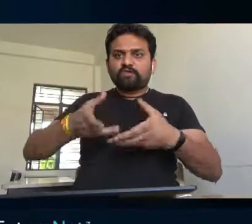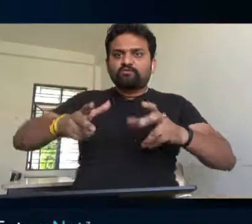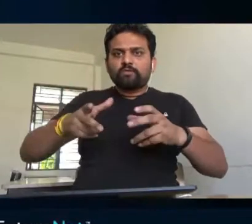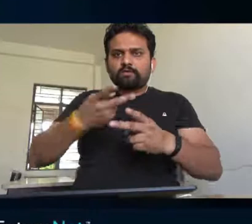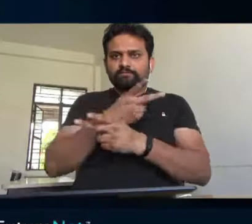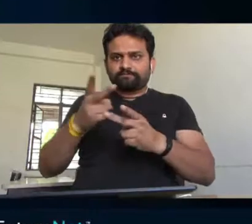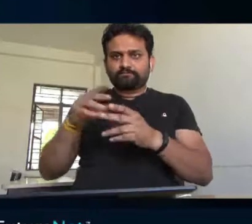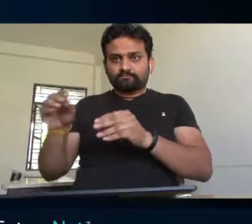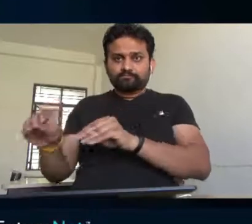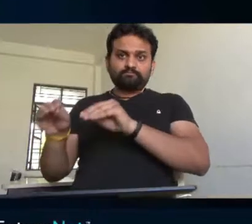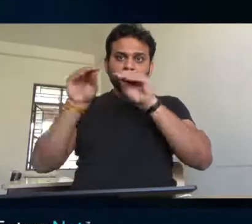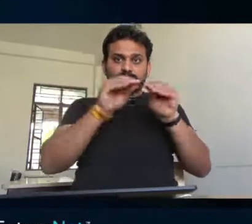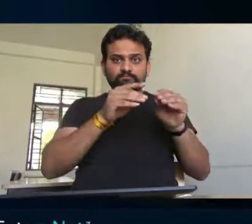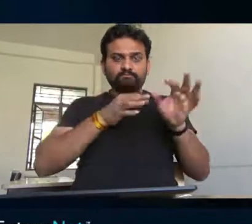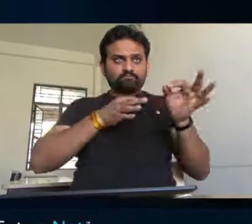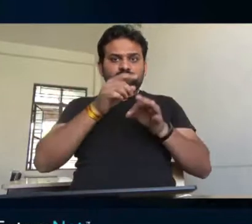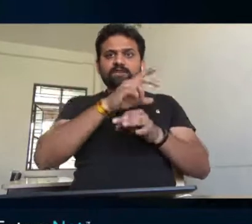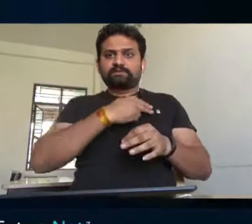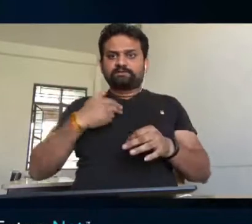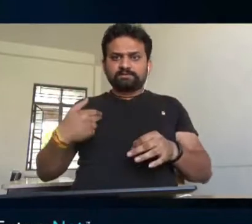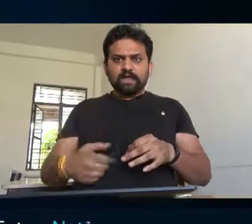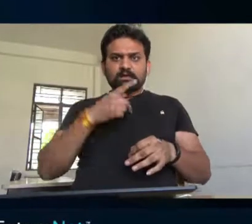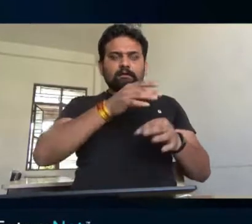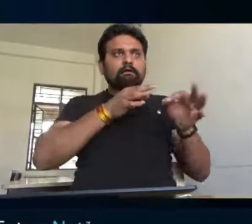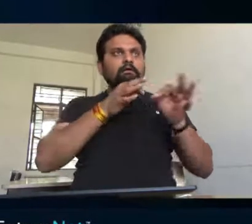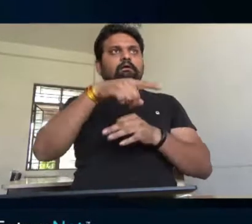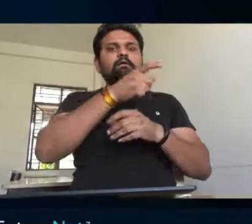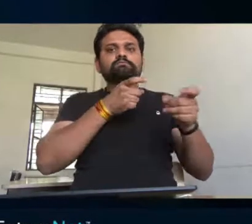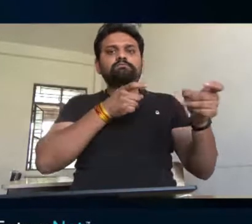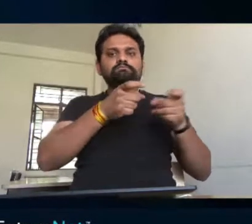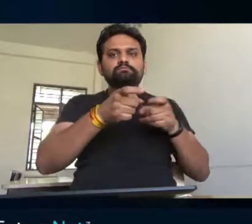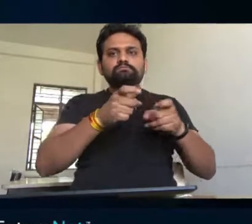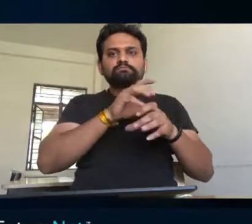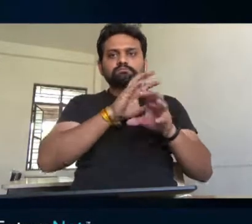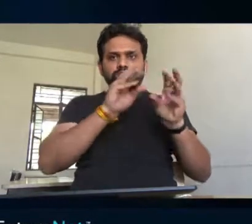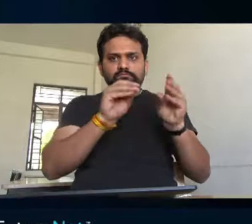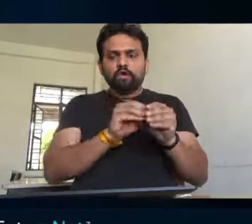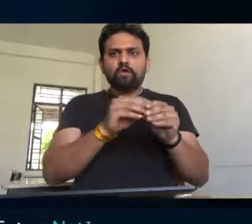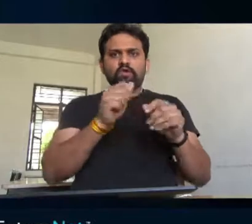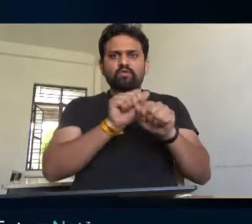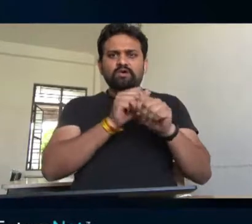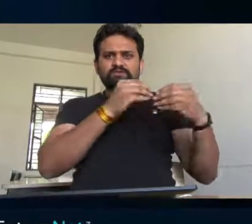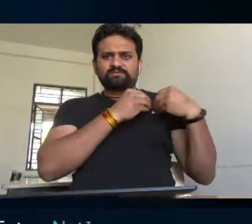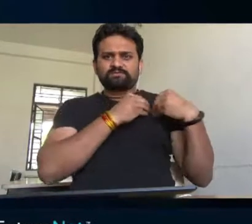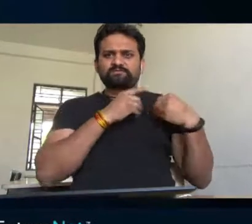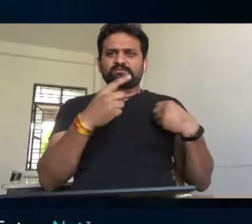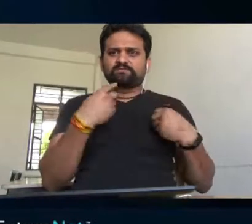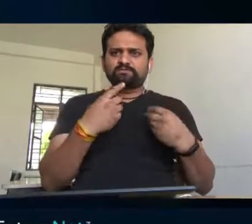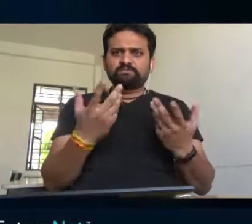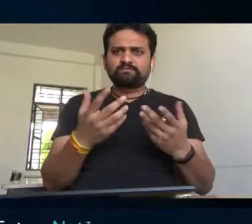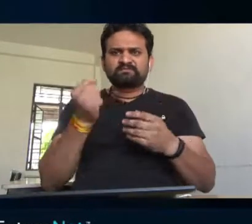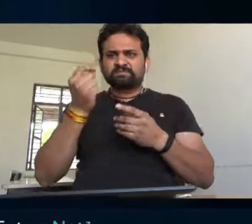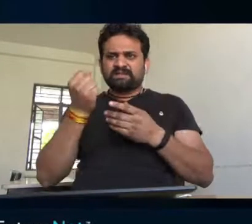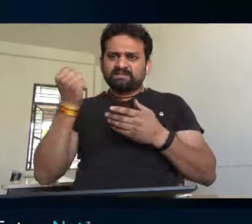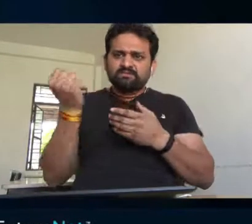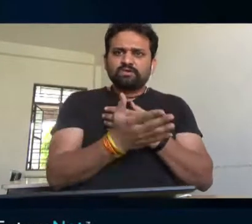together with Felix Magath, which is one of the best trainer in the German coach in the German history, and they bring